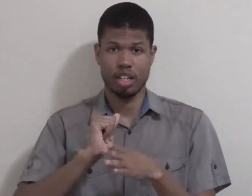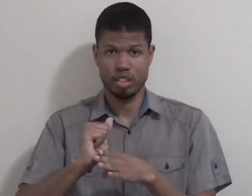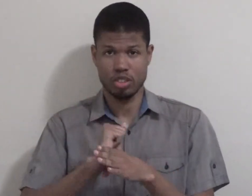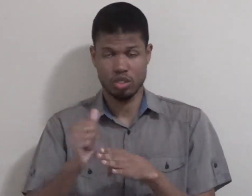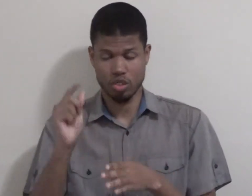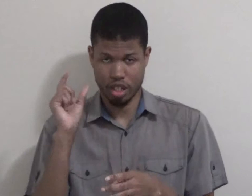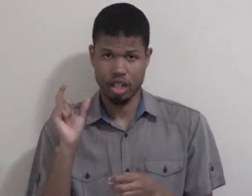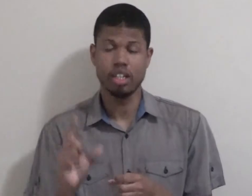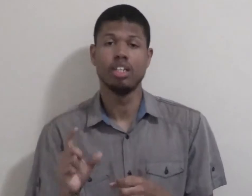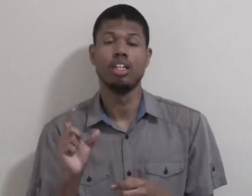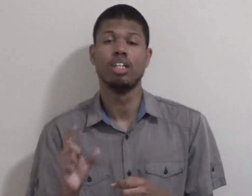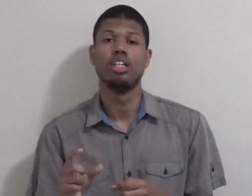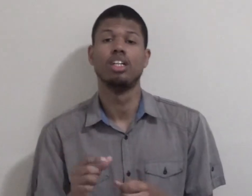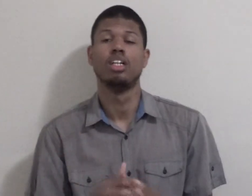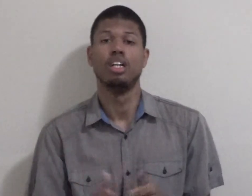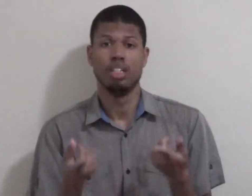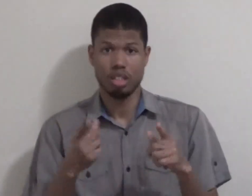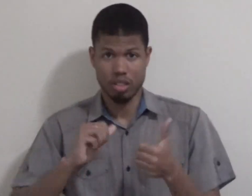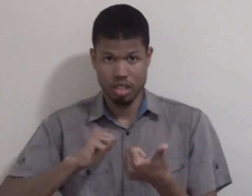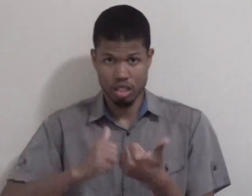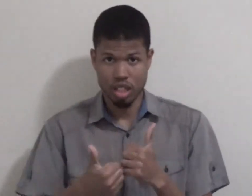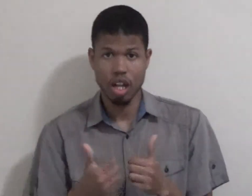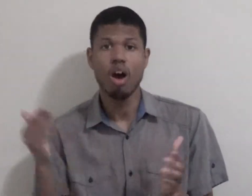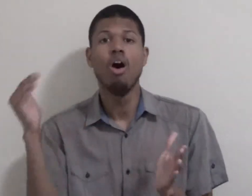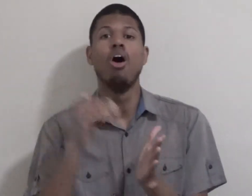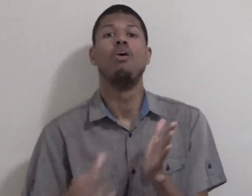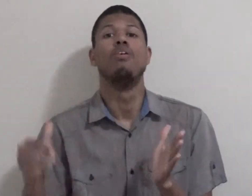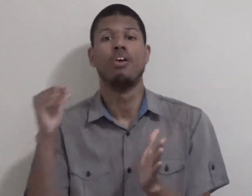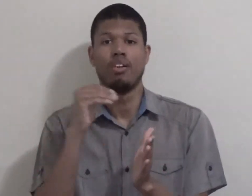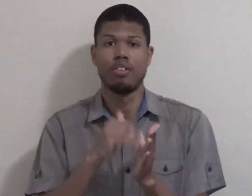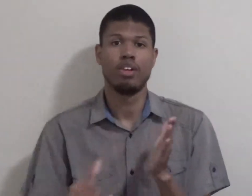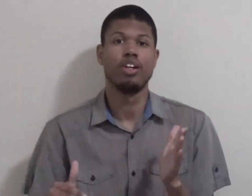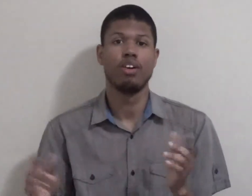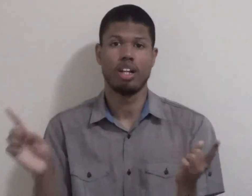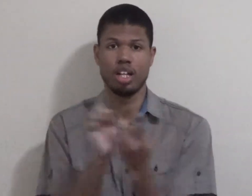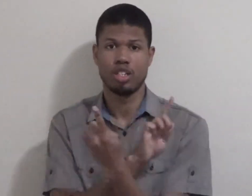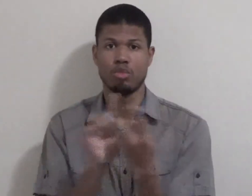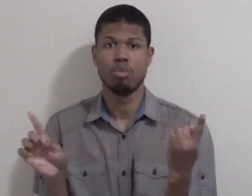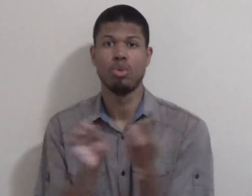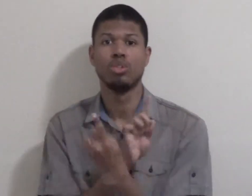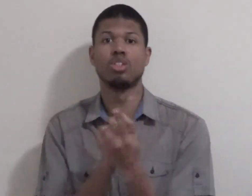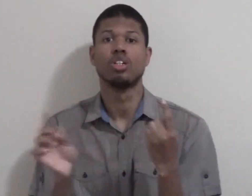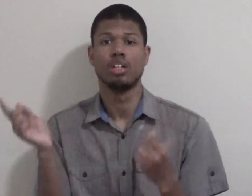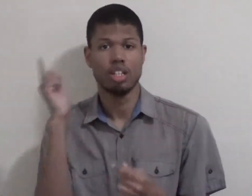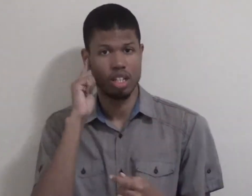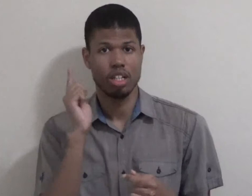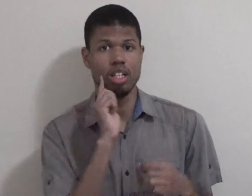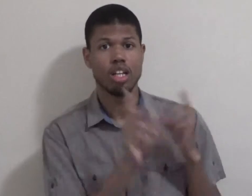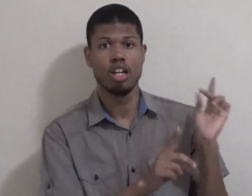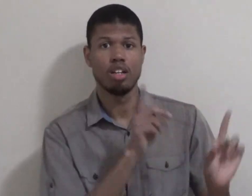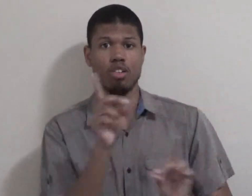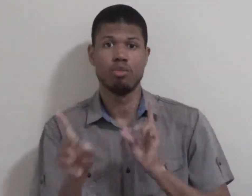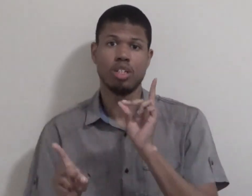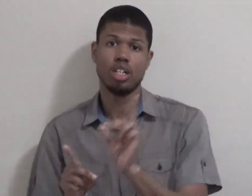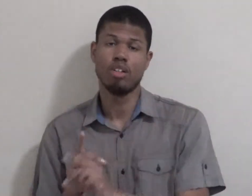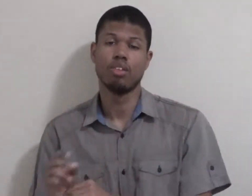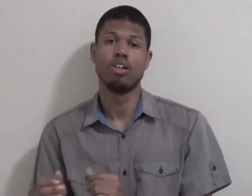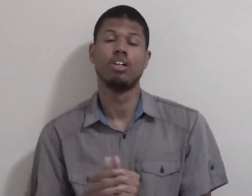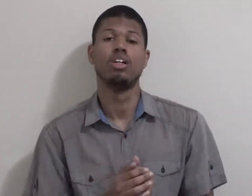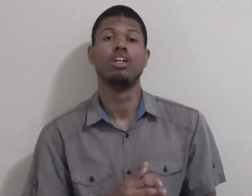from frequent exposure to deaf people so that manual communication becomes second